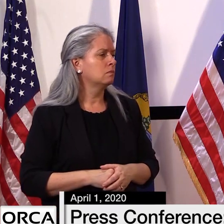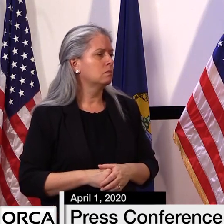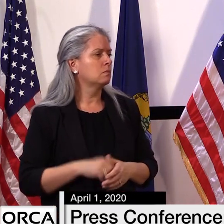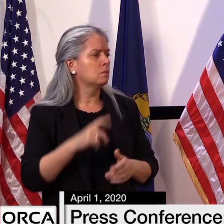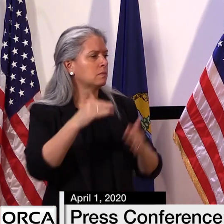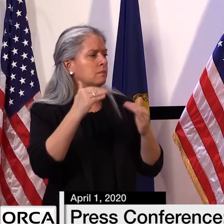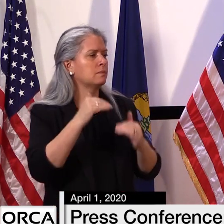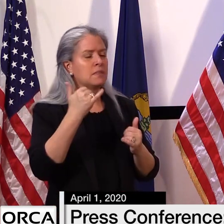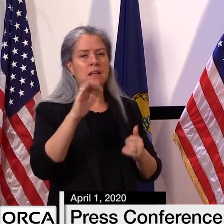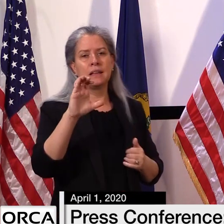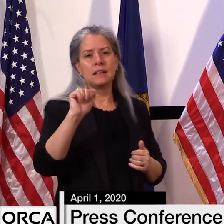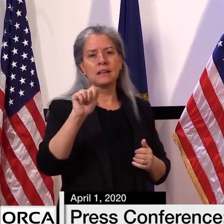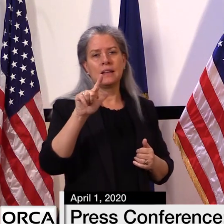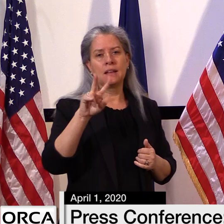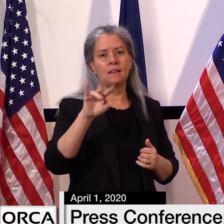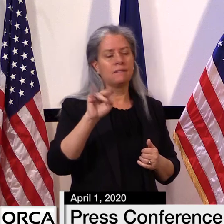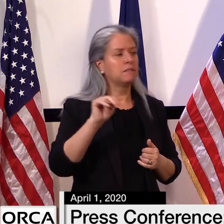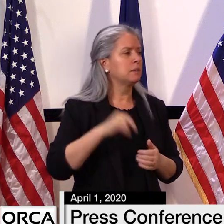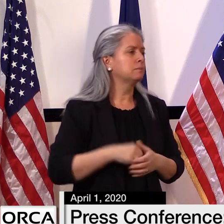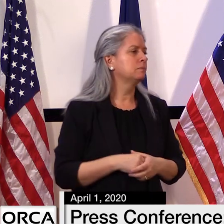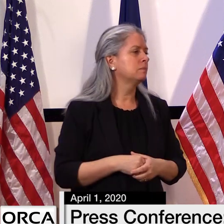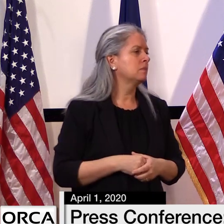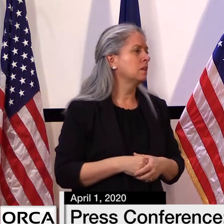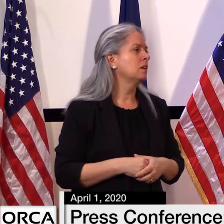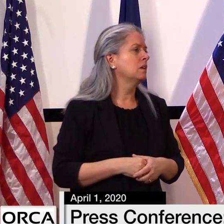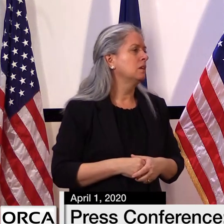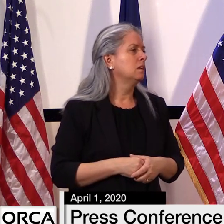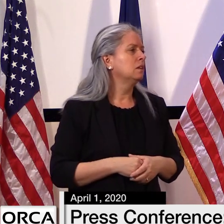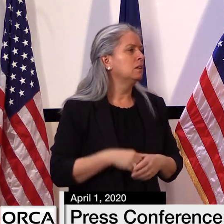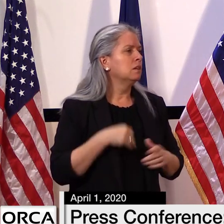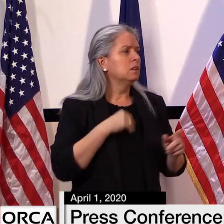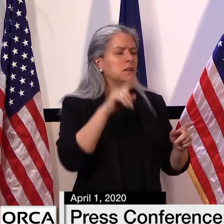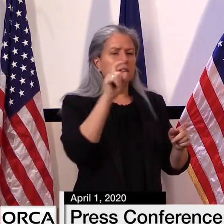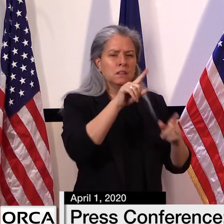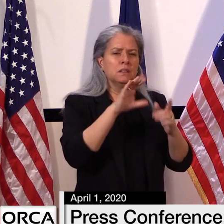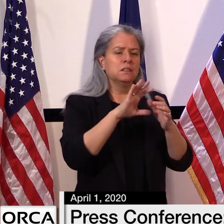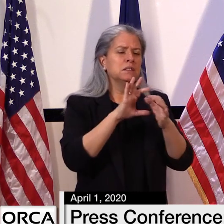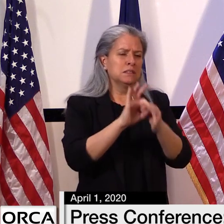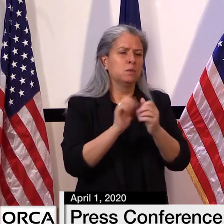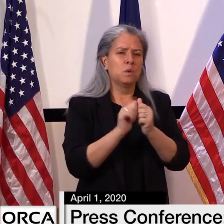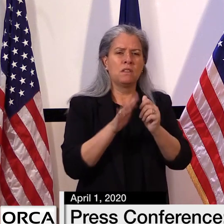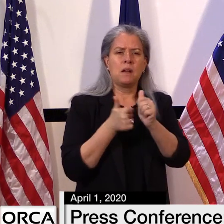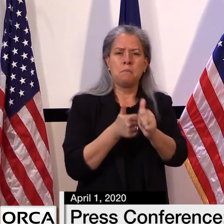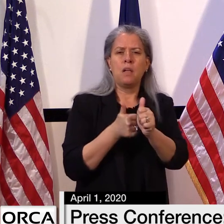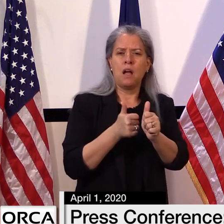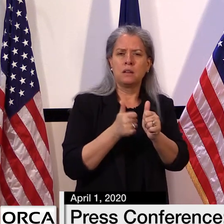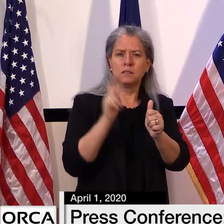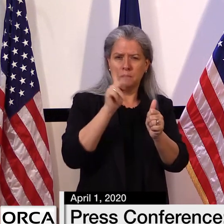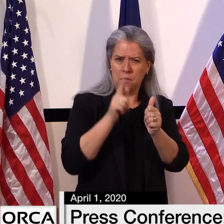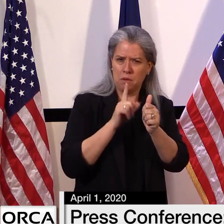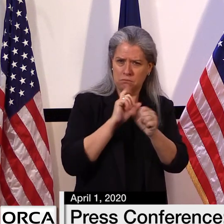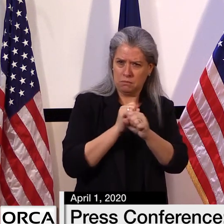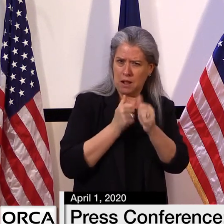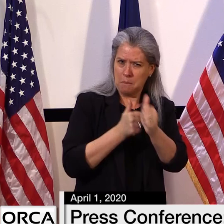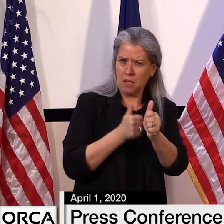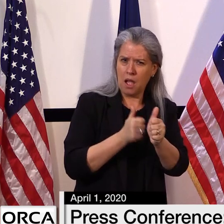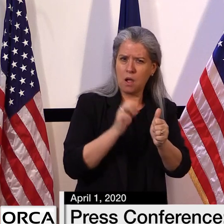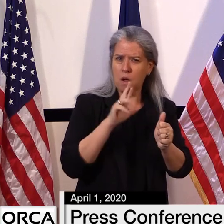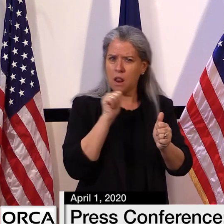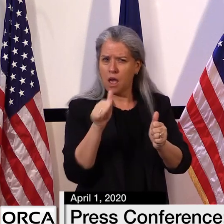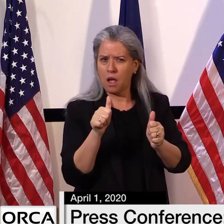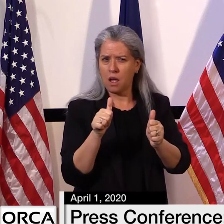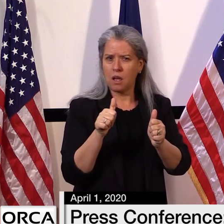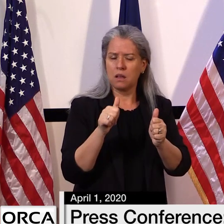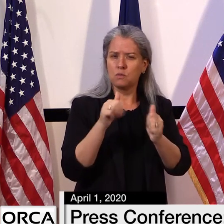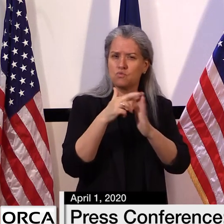All right, Calvin? I wanted to ask about compliance issues. we've heard from some businesses, you know,